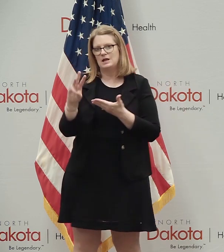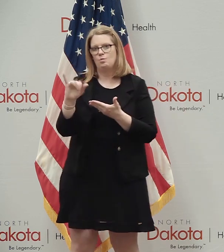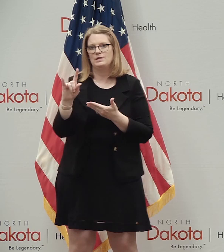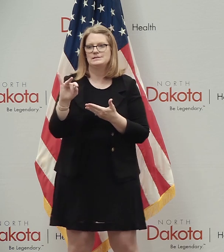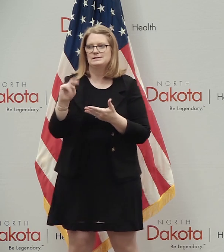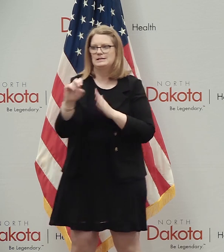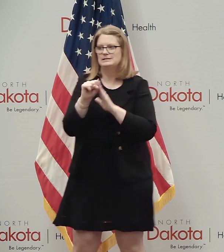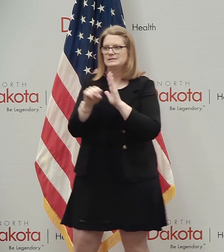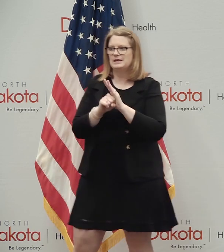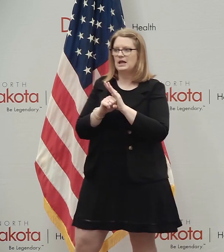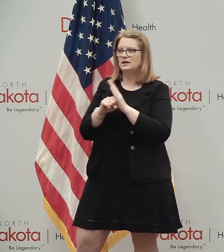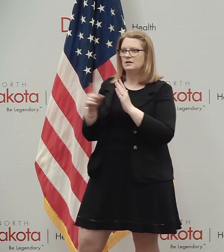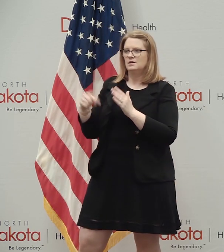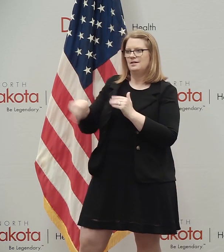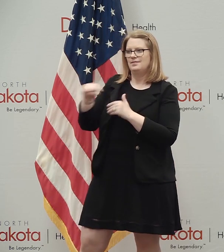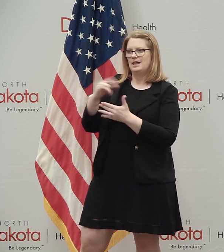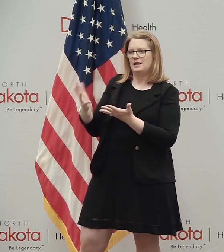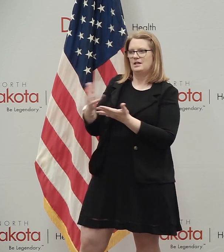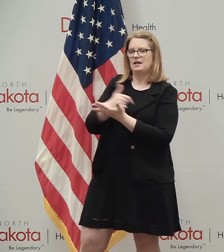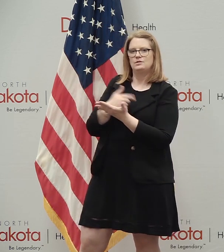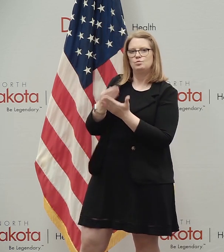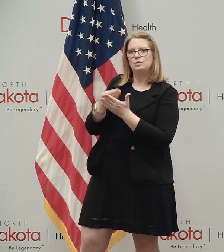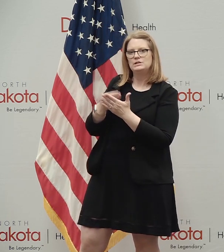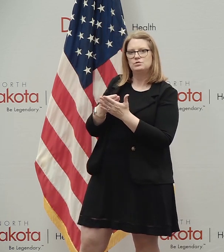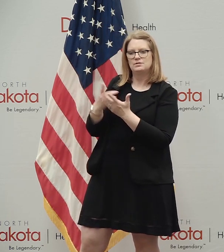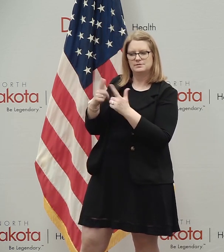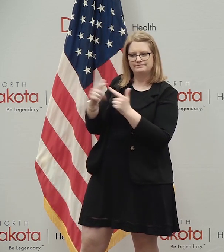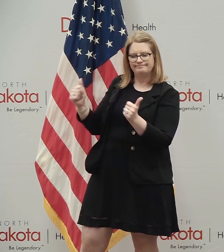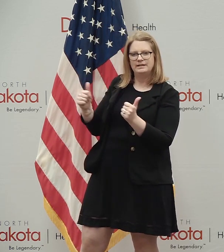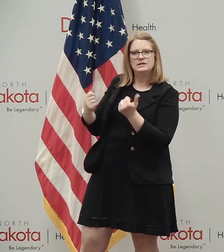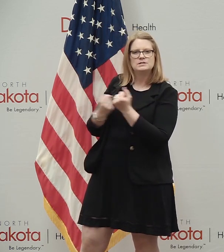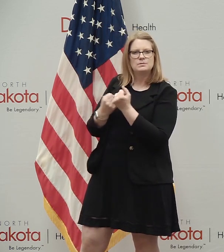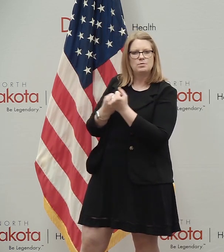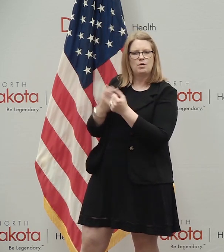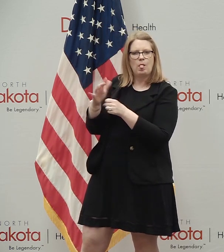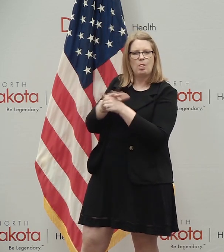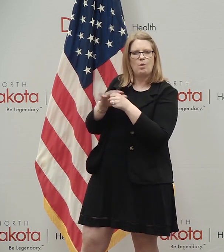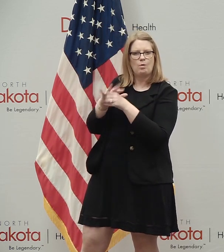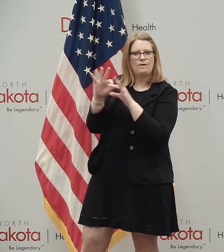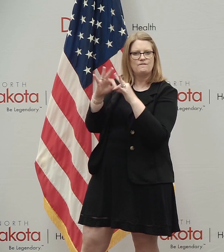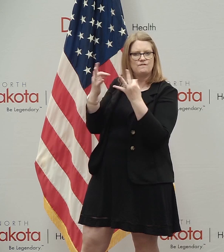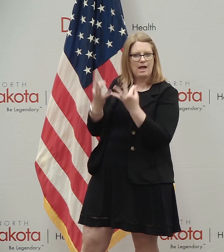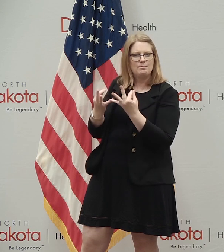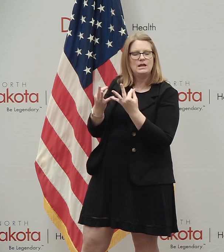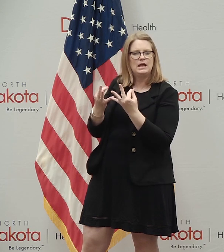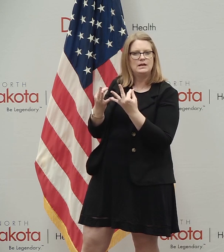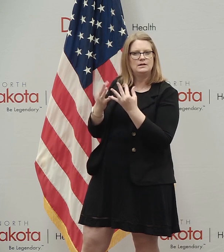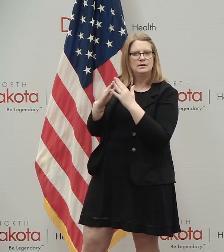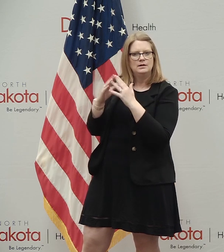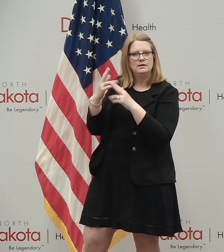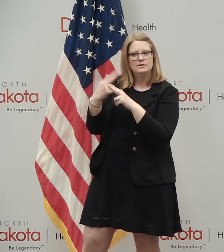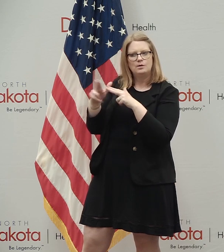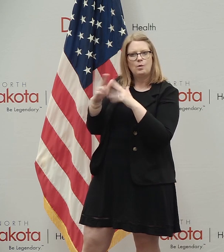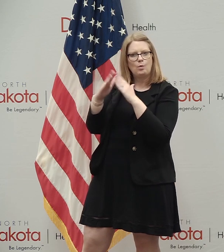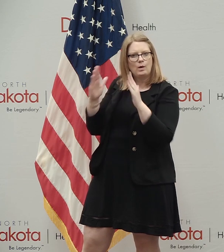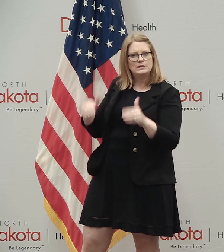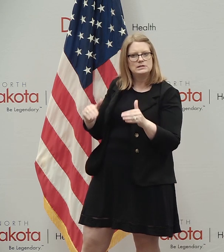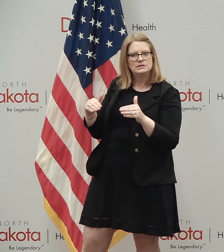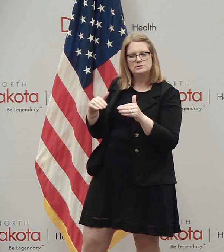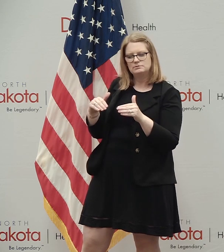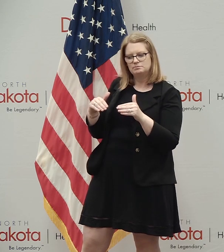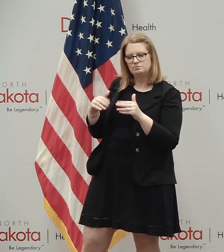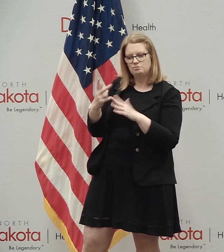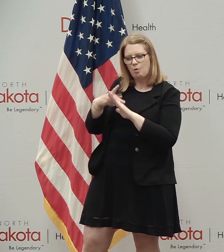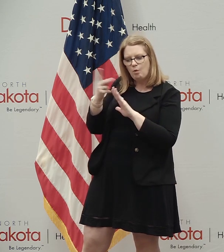began an initiative to collect resources and donations to support their local family crisis shelter program for vulnerable individuals and